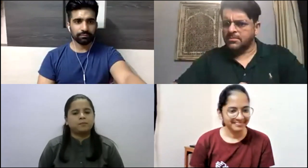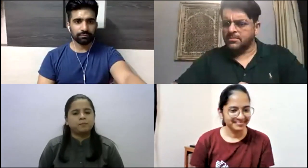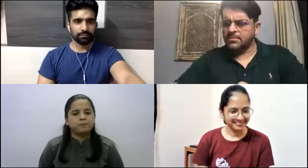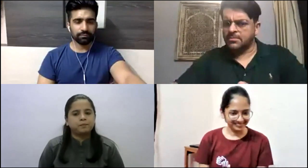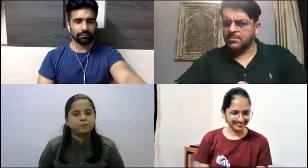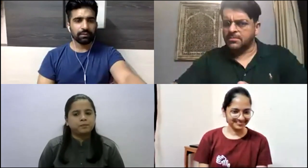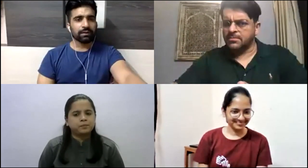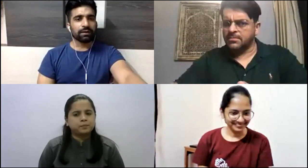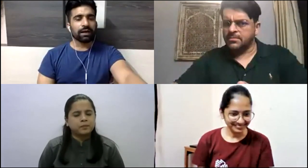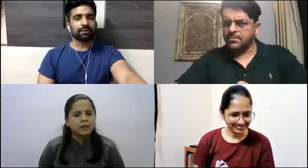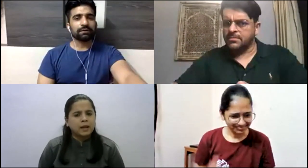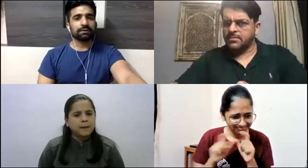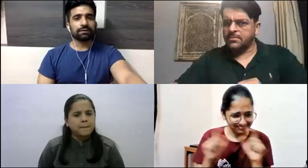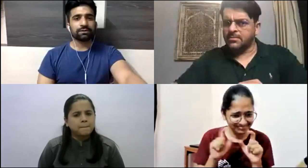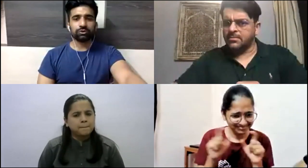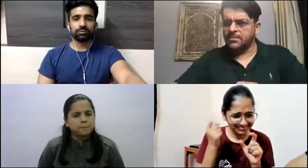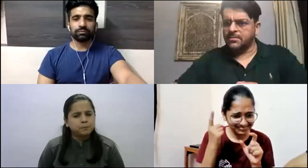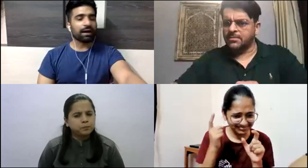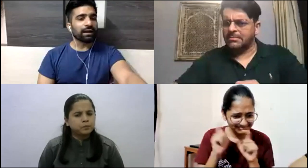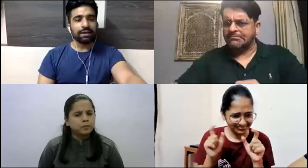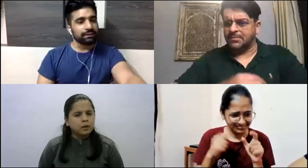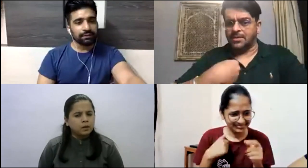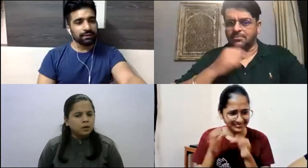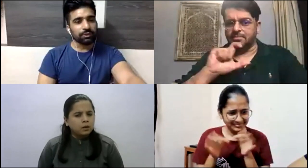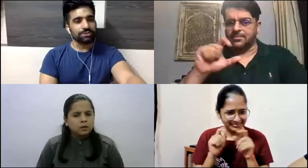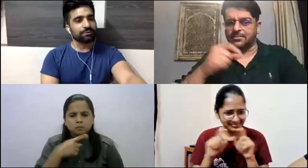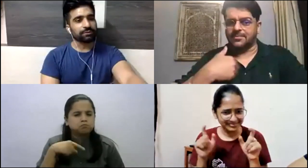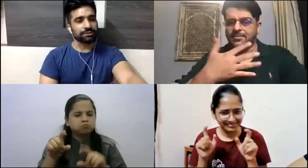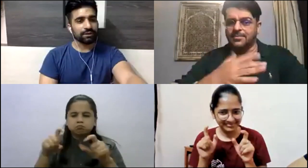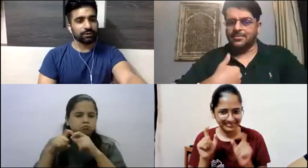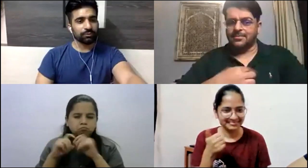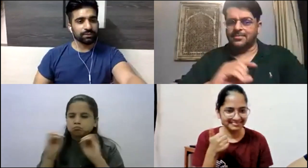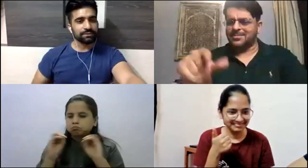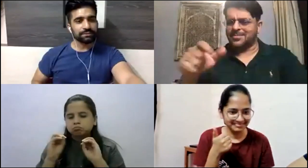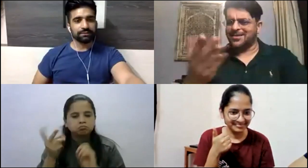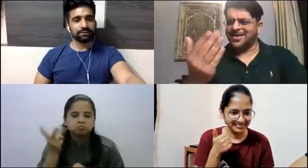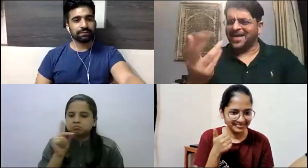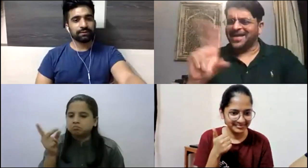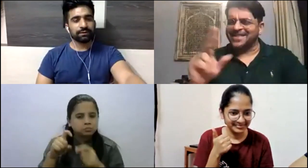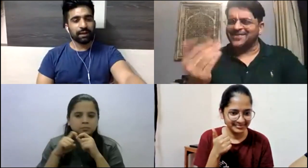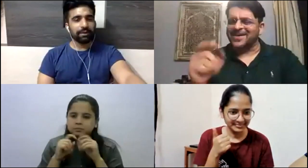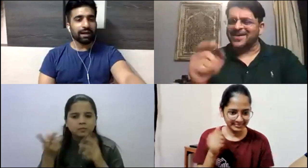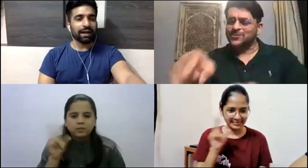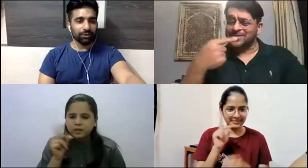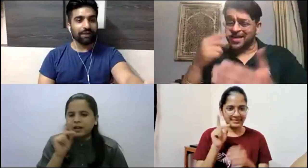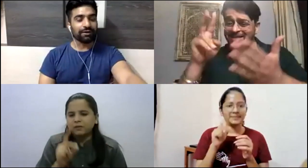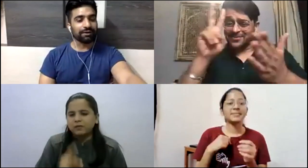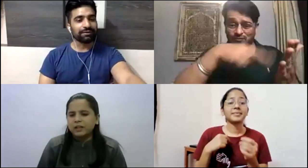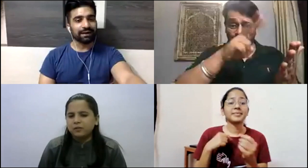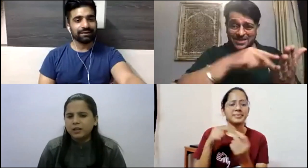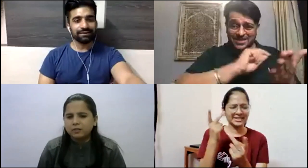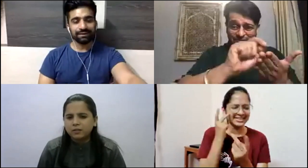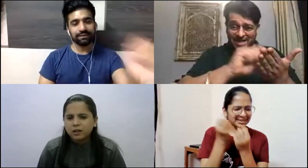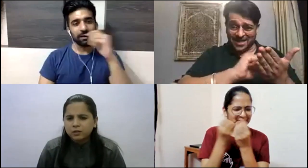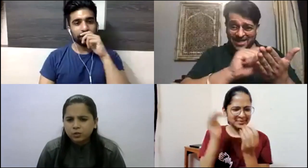suggest? I mean, so I didn't get the question, Manisha. Can you please? I mean, I Yeah. heard